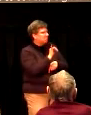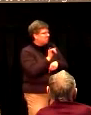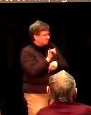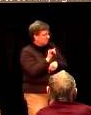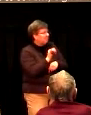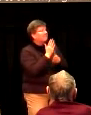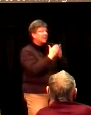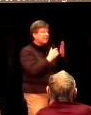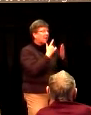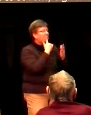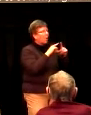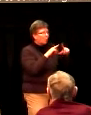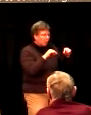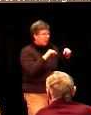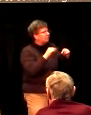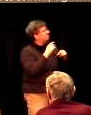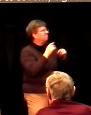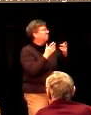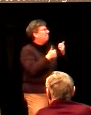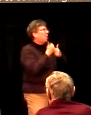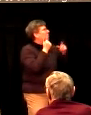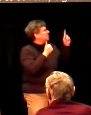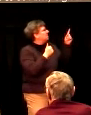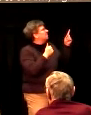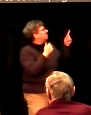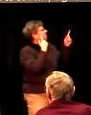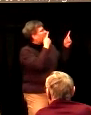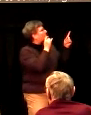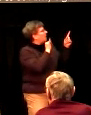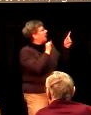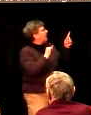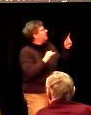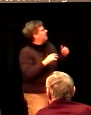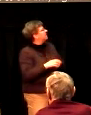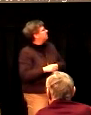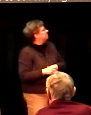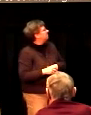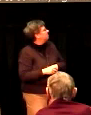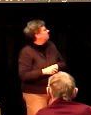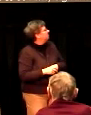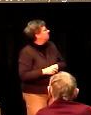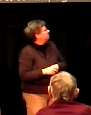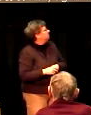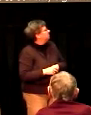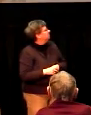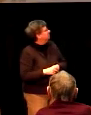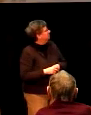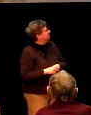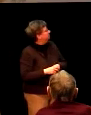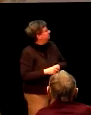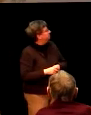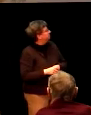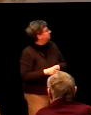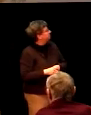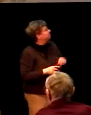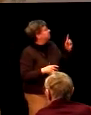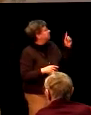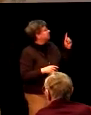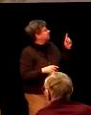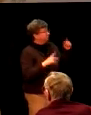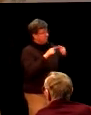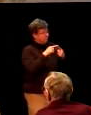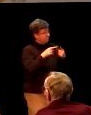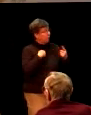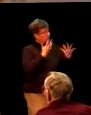Some of them are brick and look a little tidier, but the smaller ones look very similar. And so once we had these